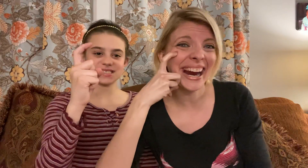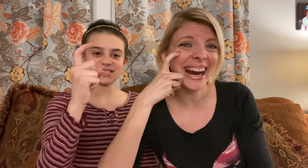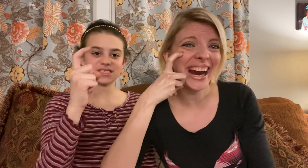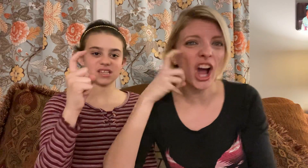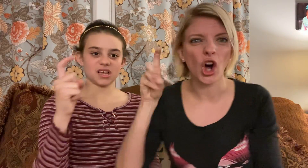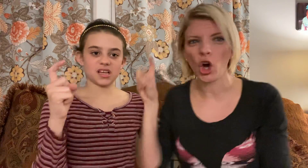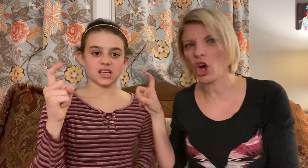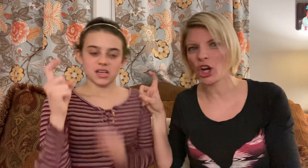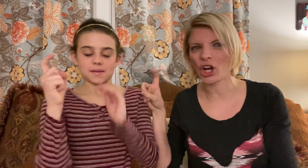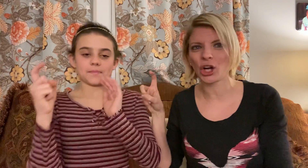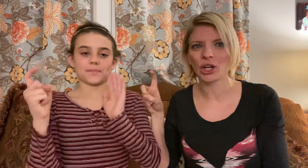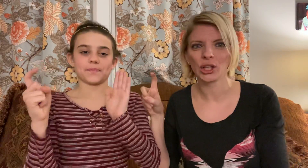Hook.